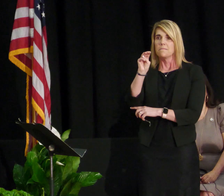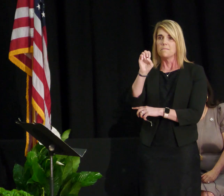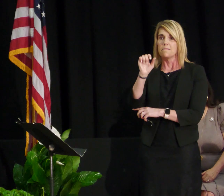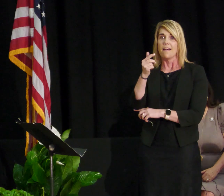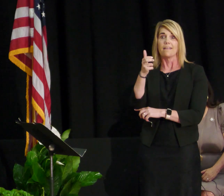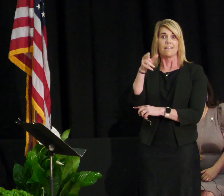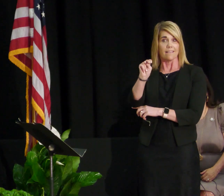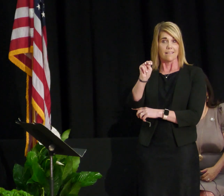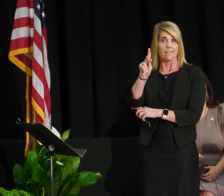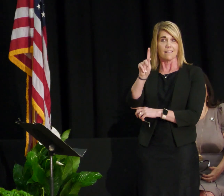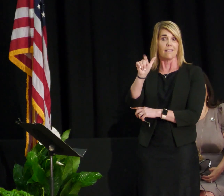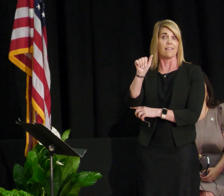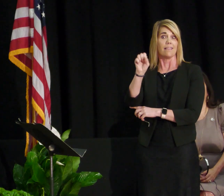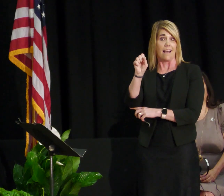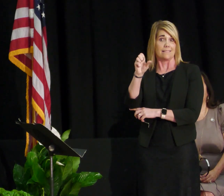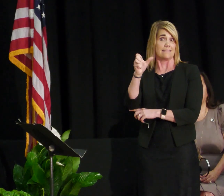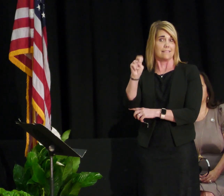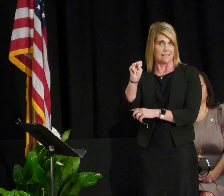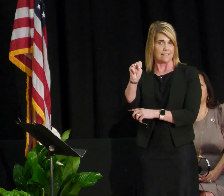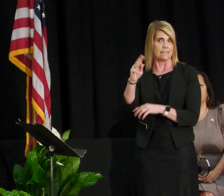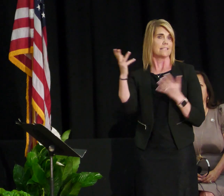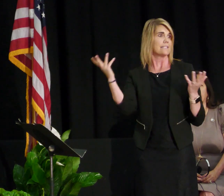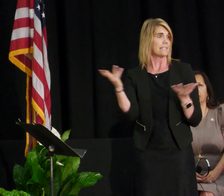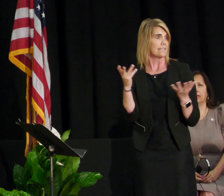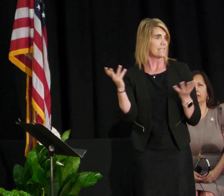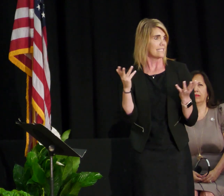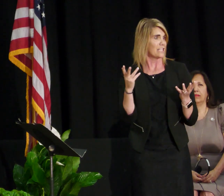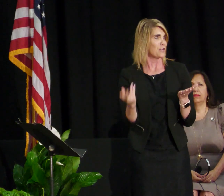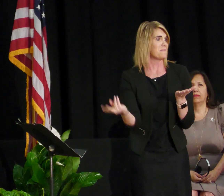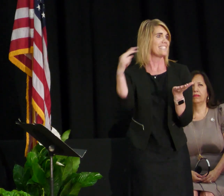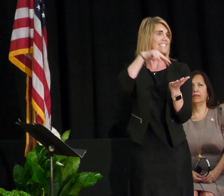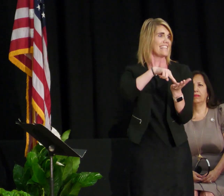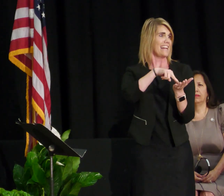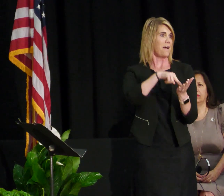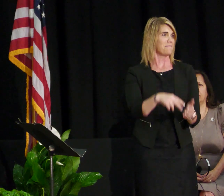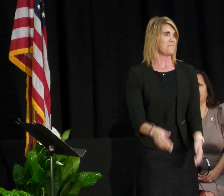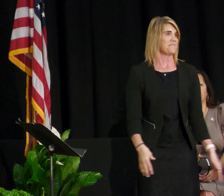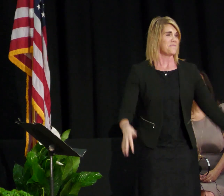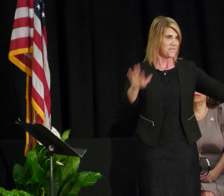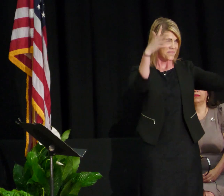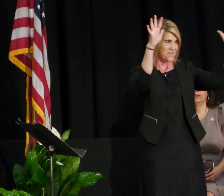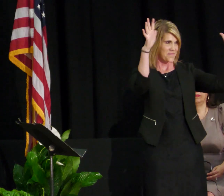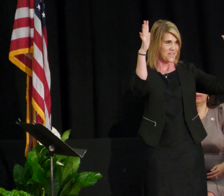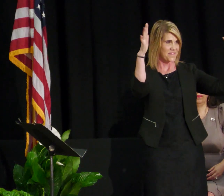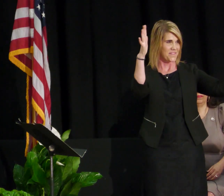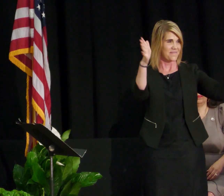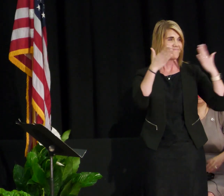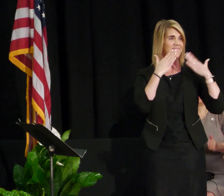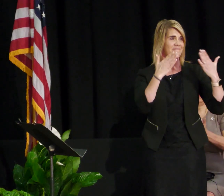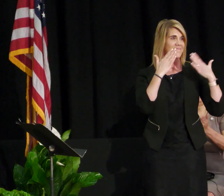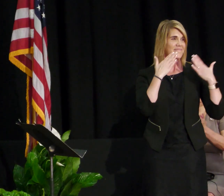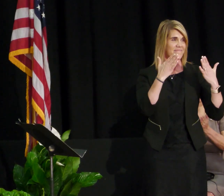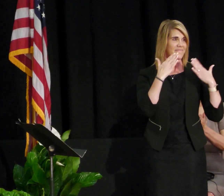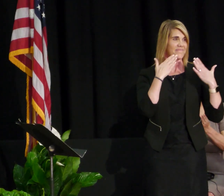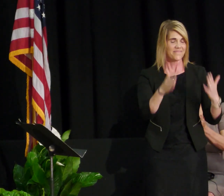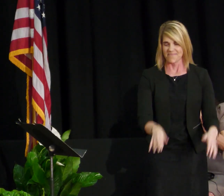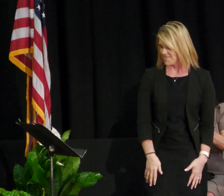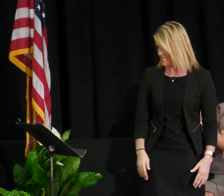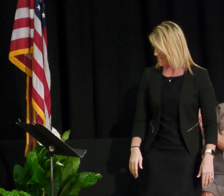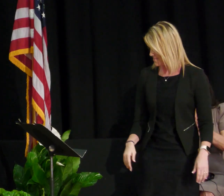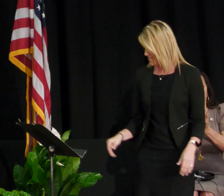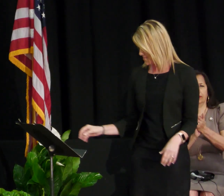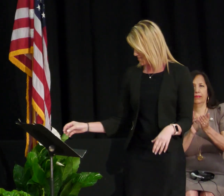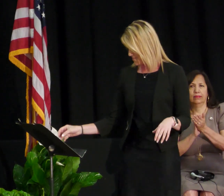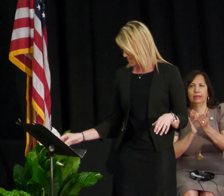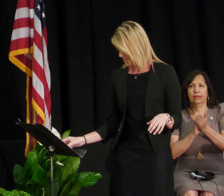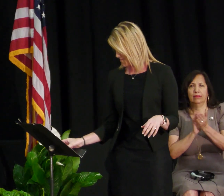I also believe Megan Clausen is here. Can you please stand? Megan stands in the waves. Thank